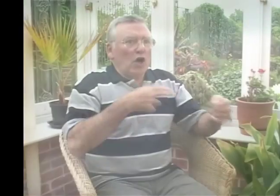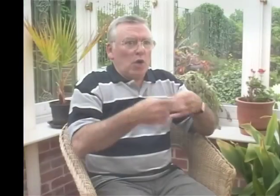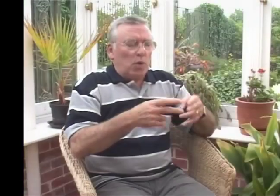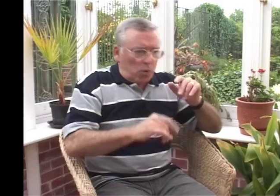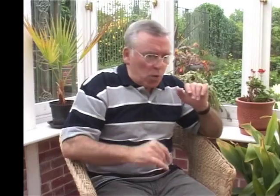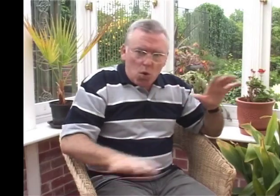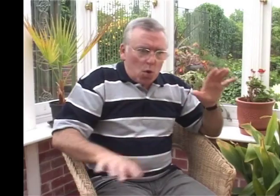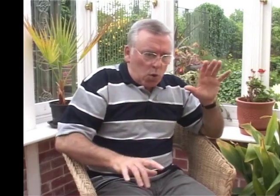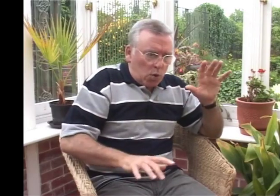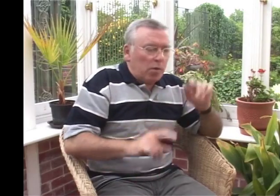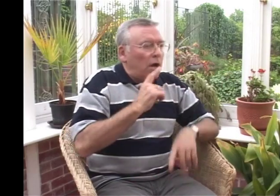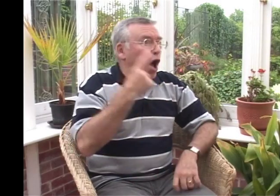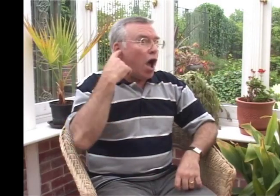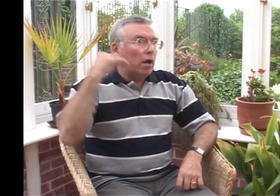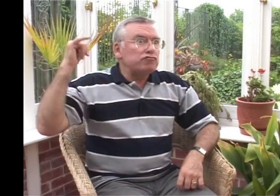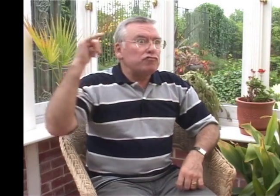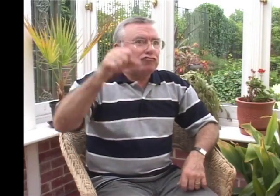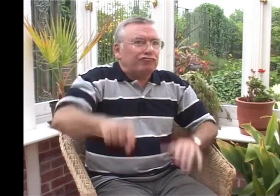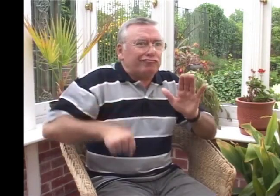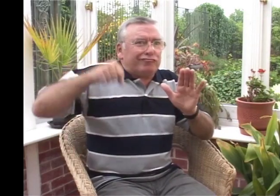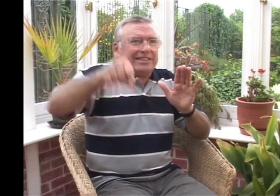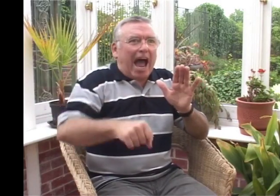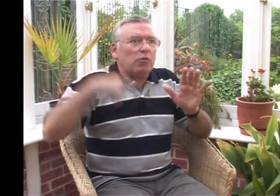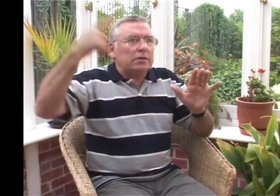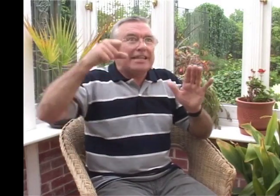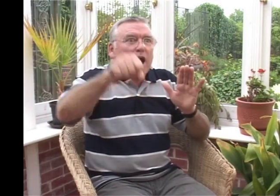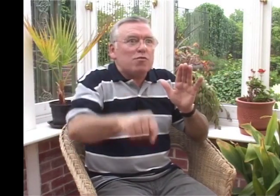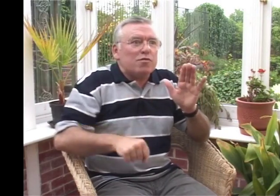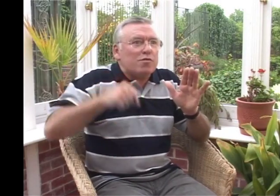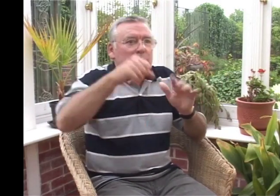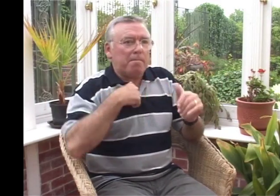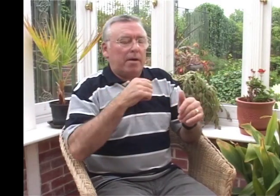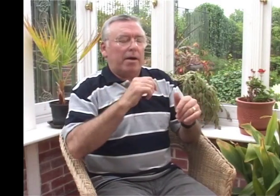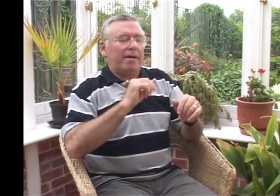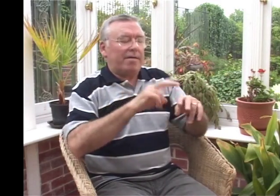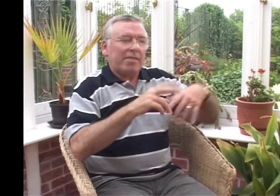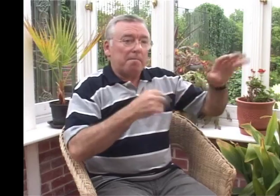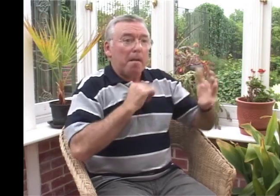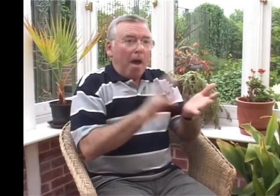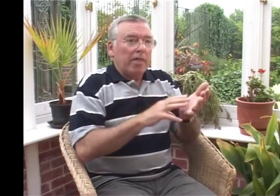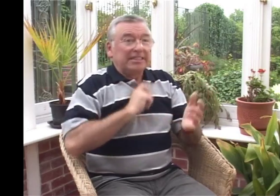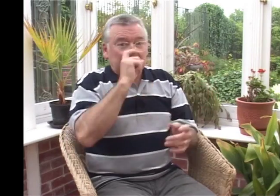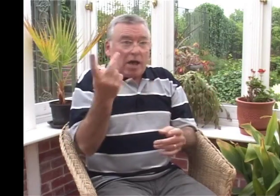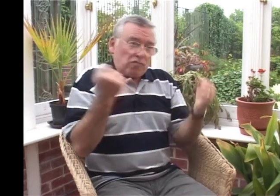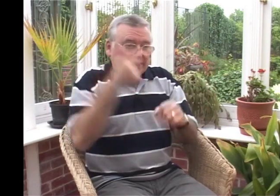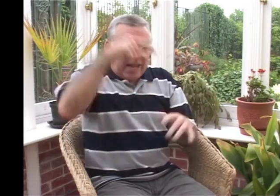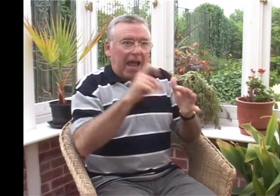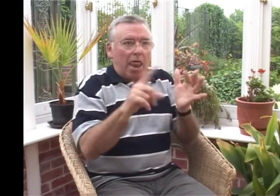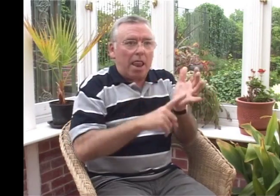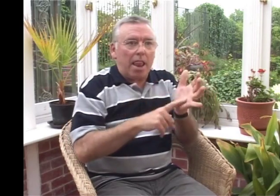I remember we'd be sat round the radio, listening to the news, and then the air raid sirens would go off. My father was out this time, and we'd run